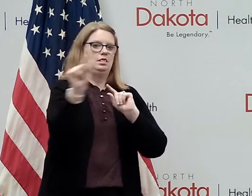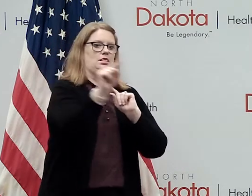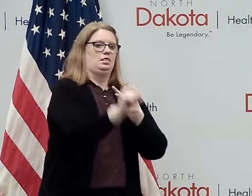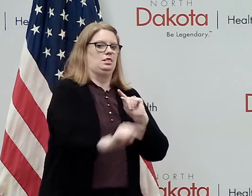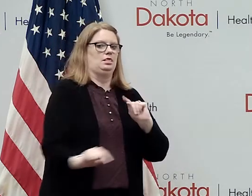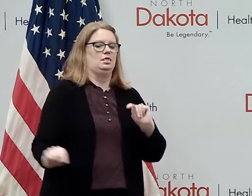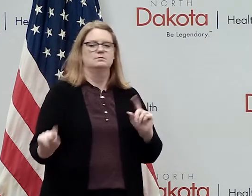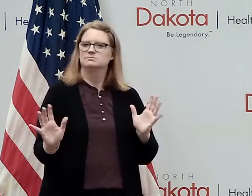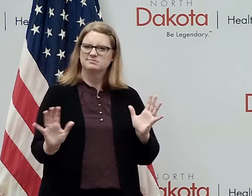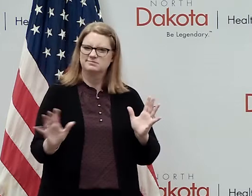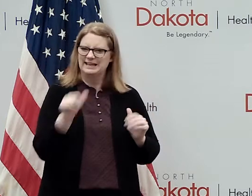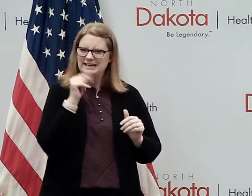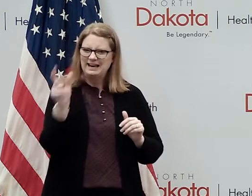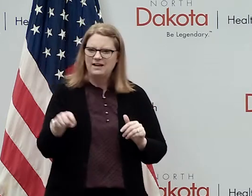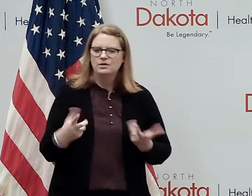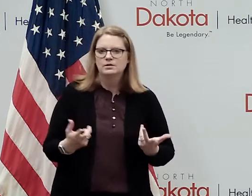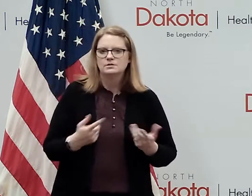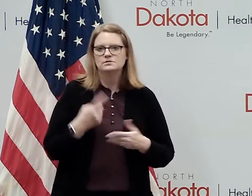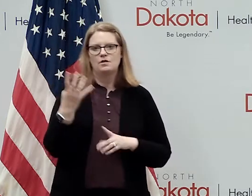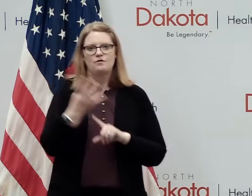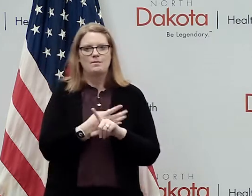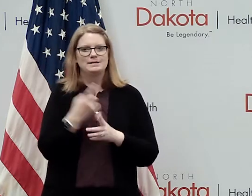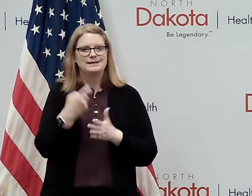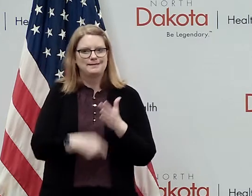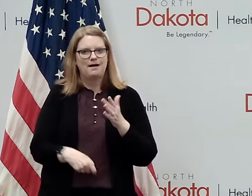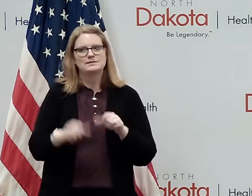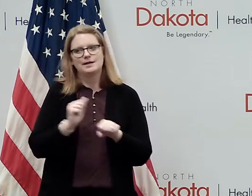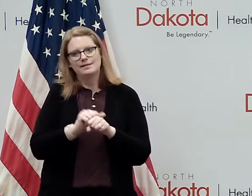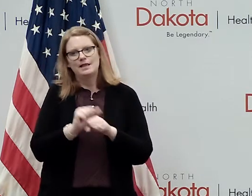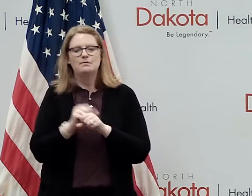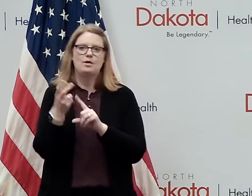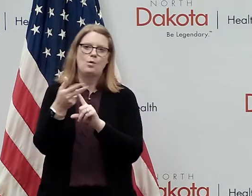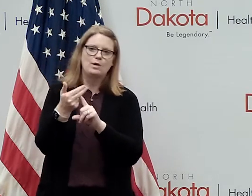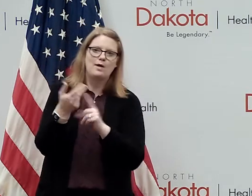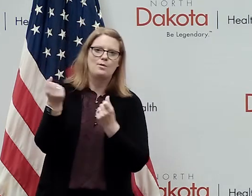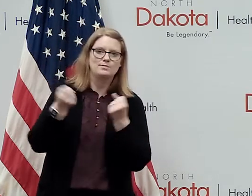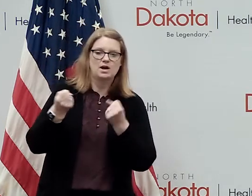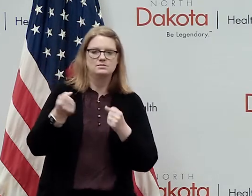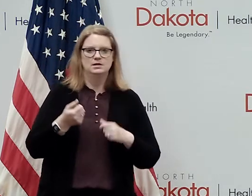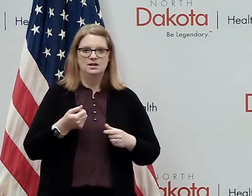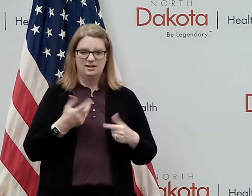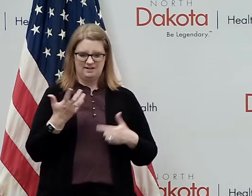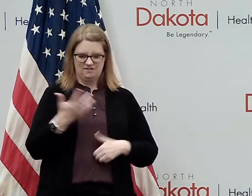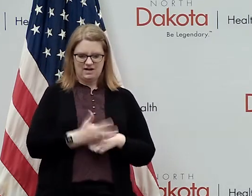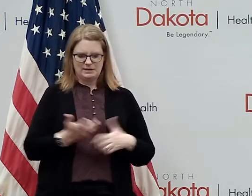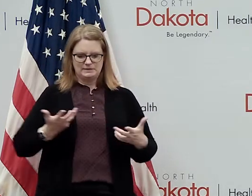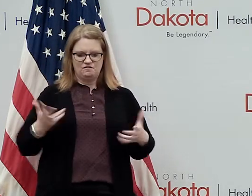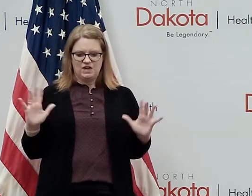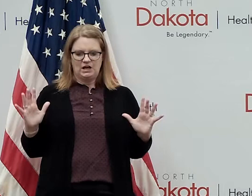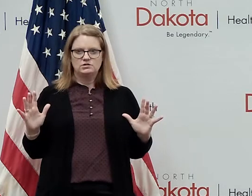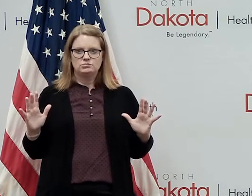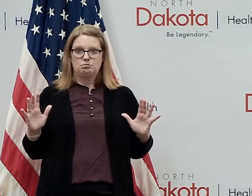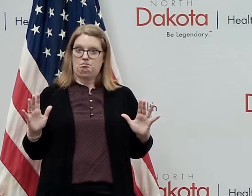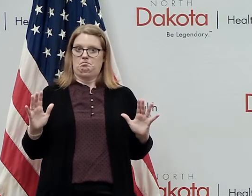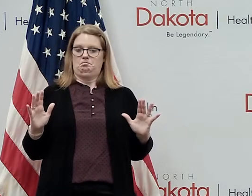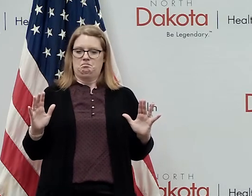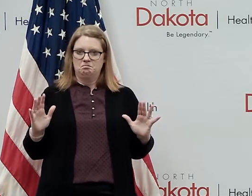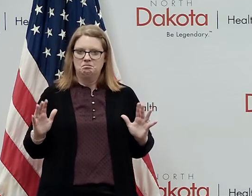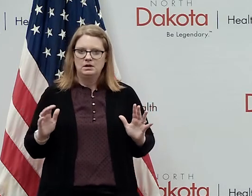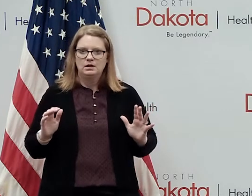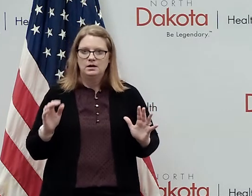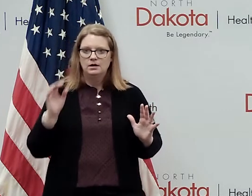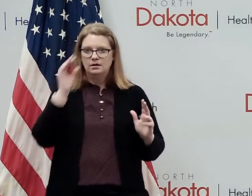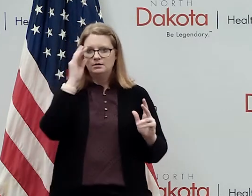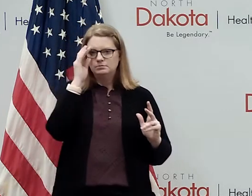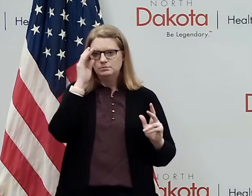months of cost and labor and hotel rooms and cars, and you get it done in a couple of days. And again, as it was